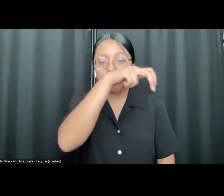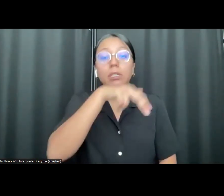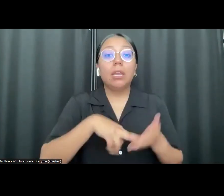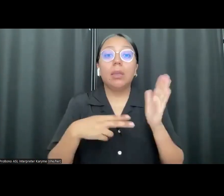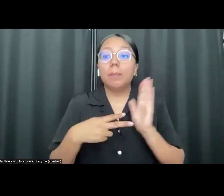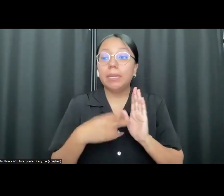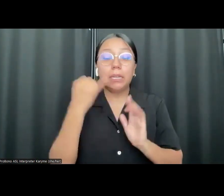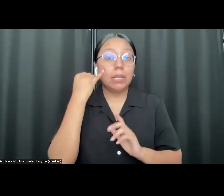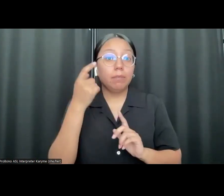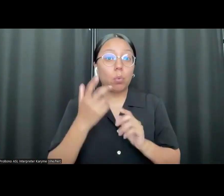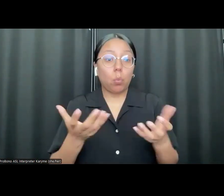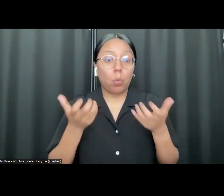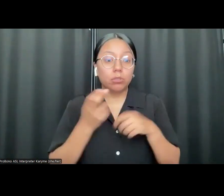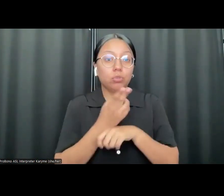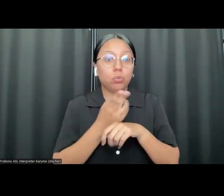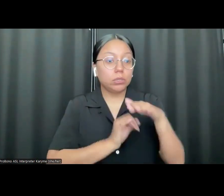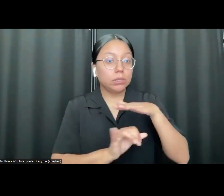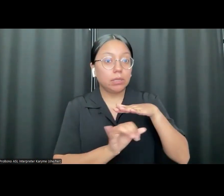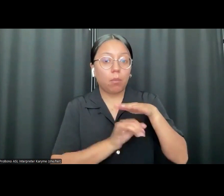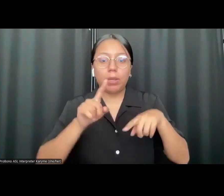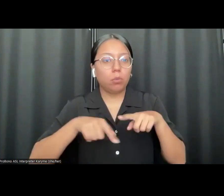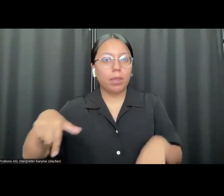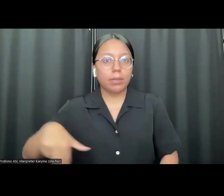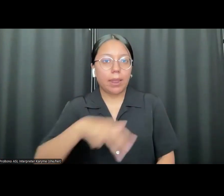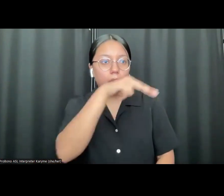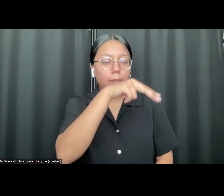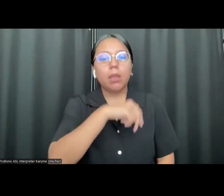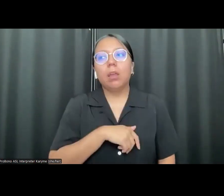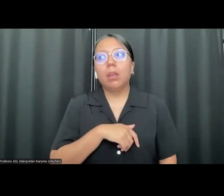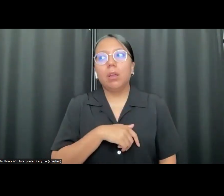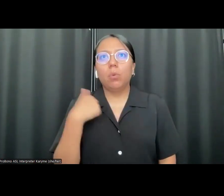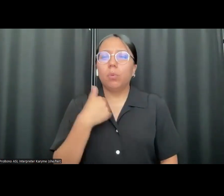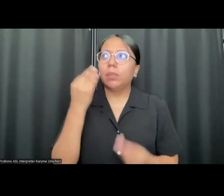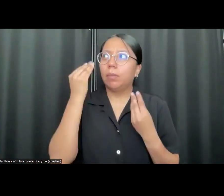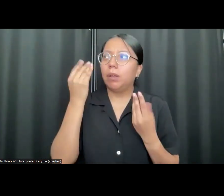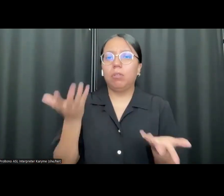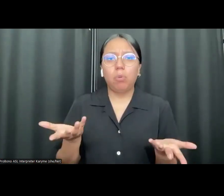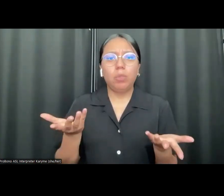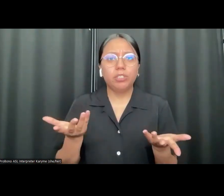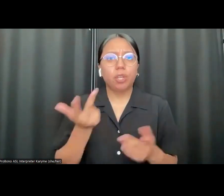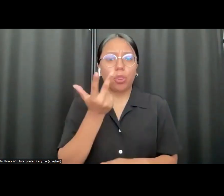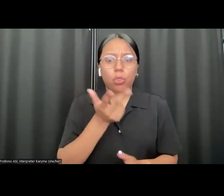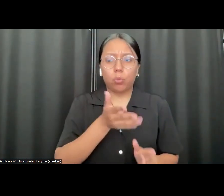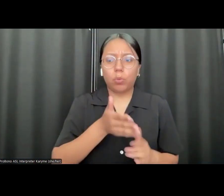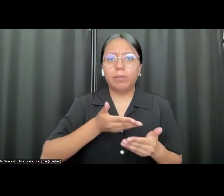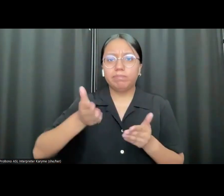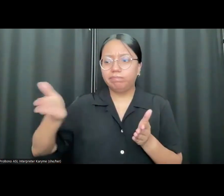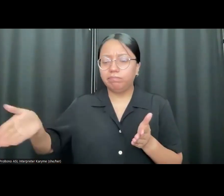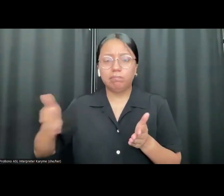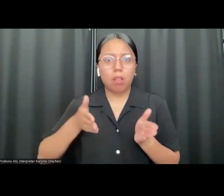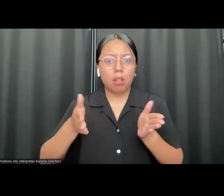up. But then we thought about it and we were like, oh, there's a subway station, Broadview, that's 3 blocks away that does have elevators that usually